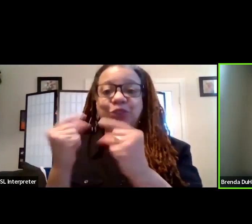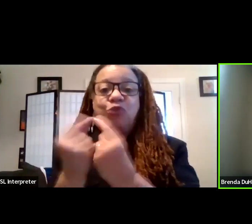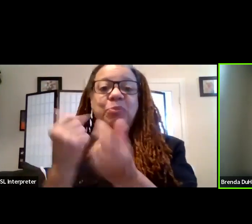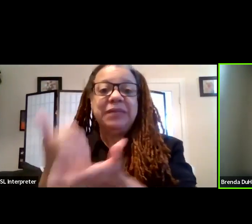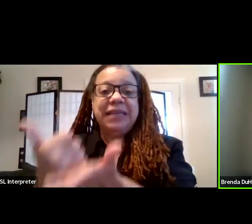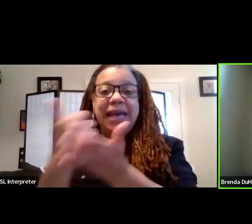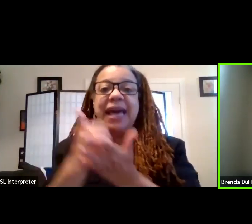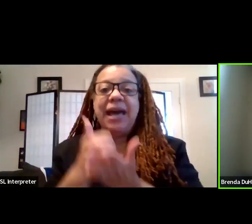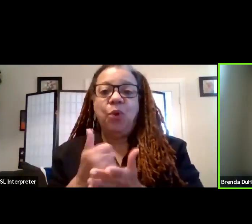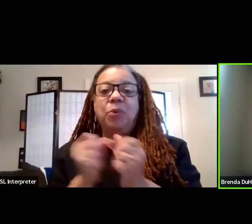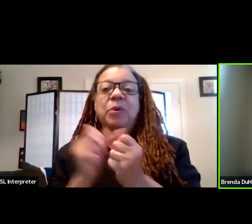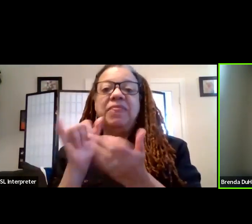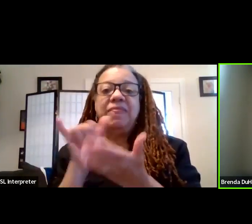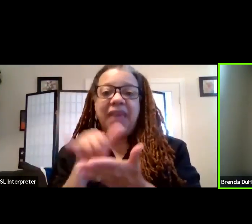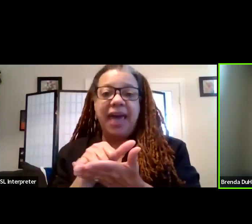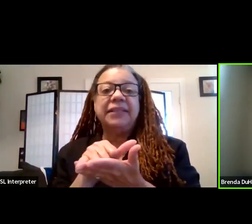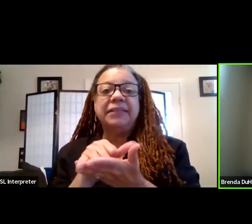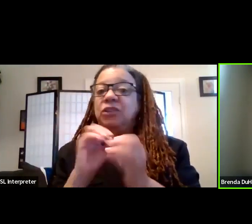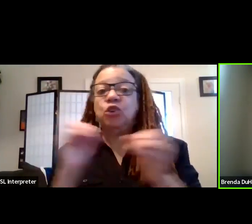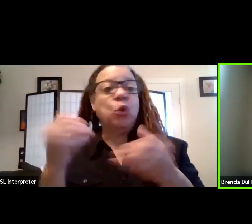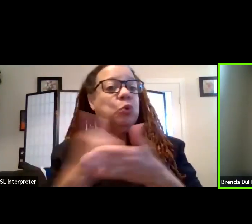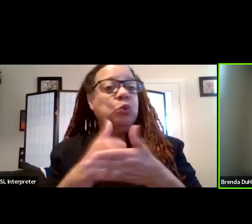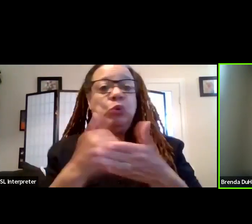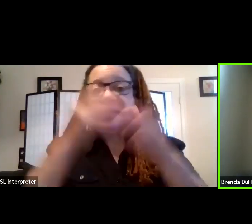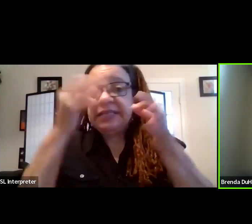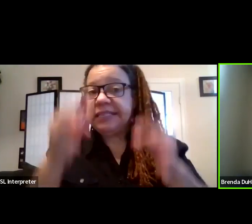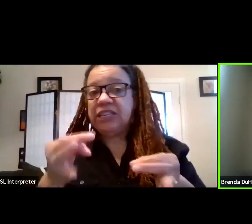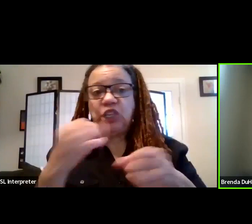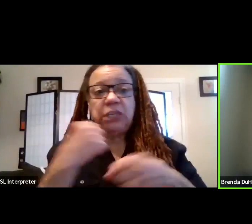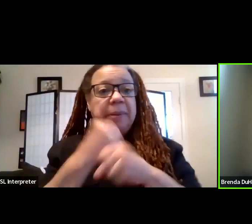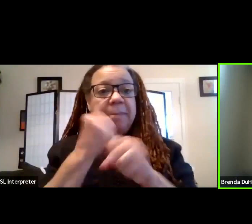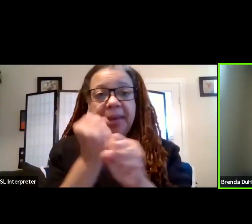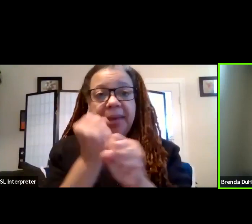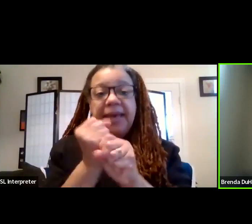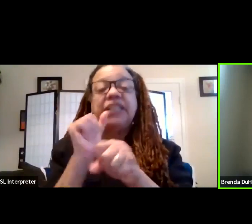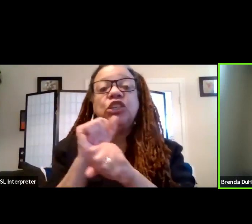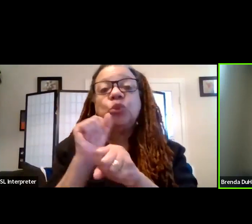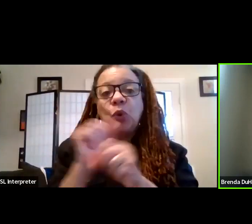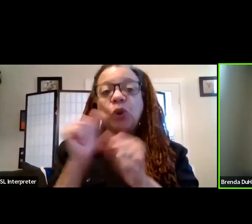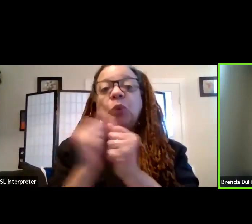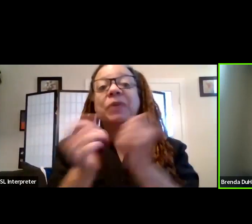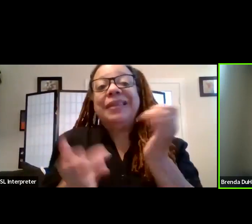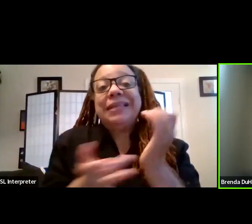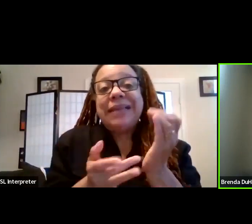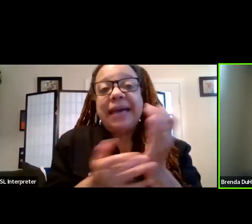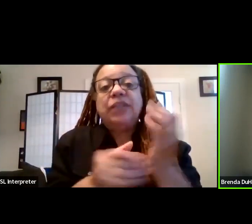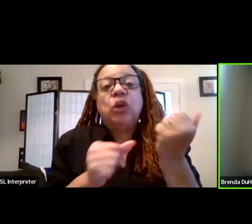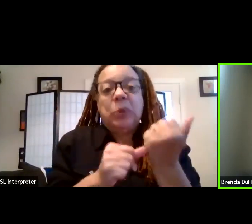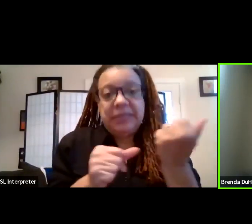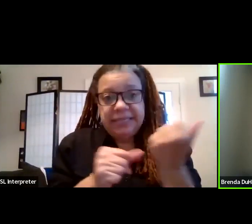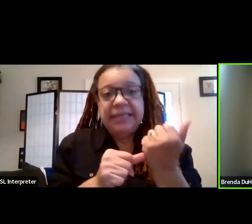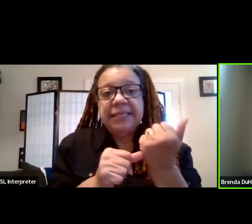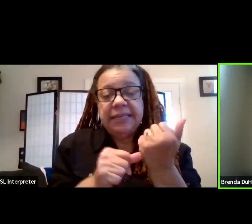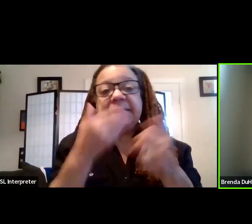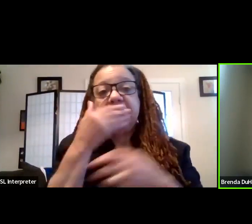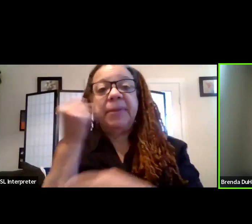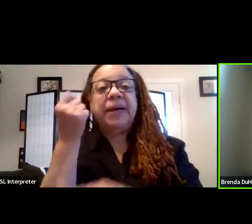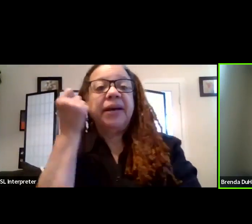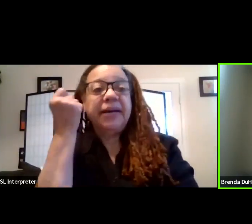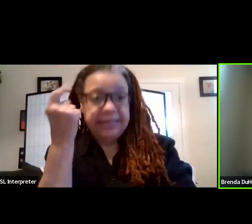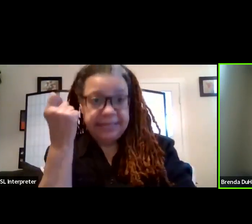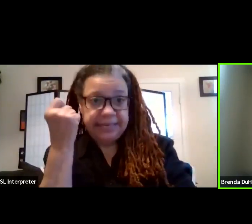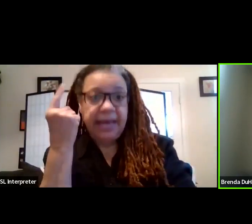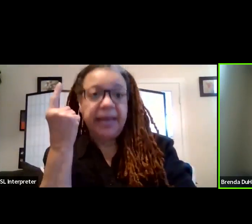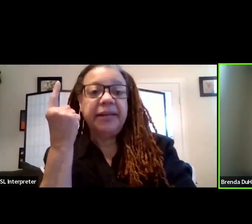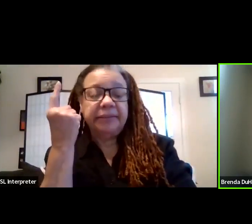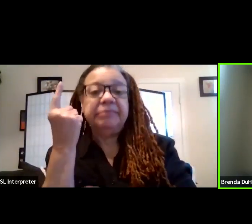those. No new decisions have been made other than just sort of working with our technical assistance provider to better understand